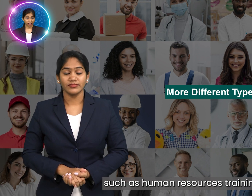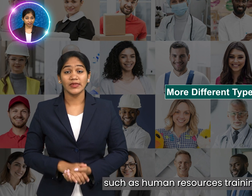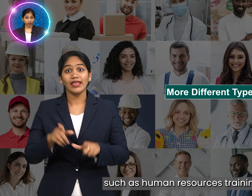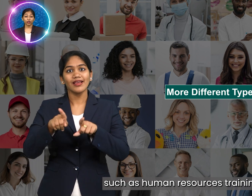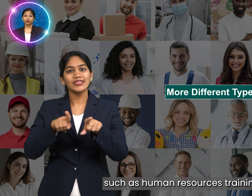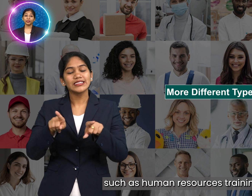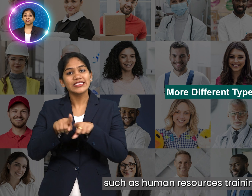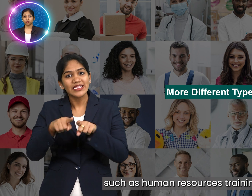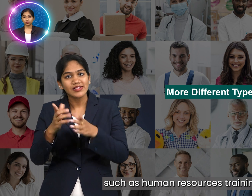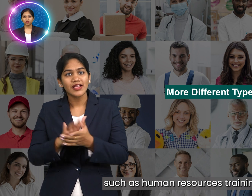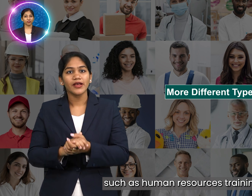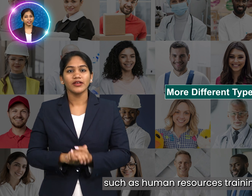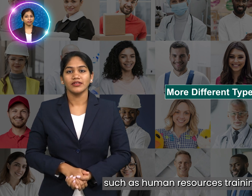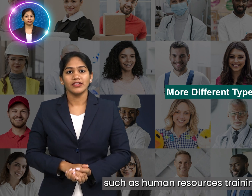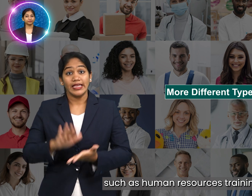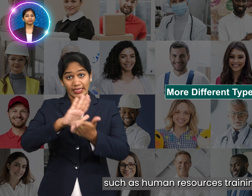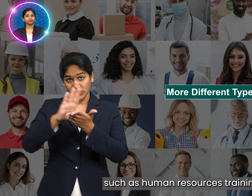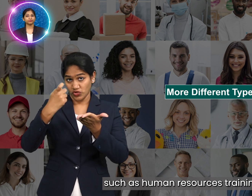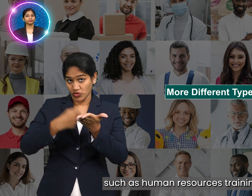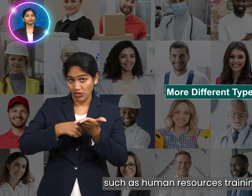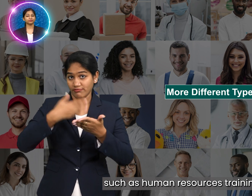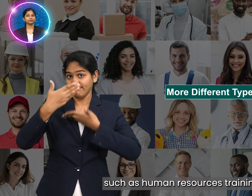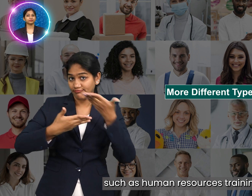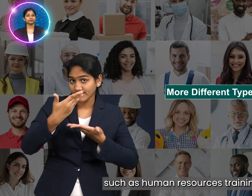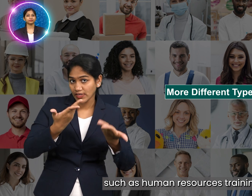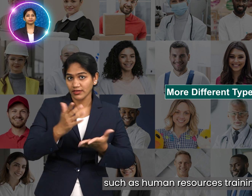Such as human resources training,